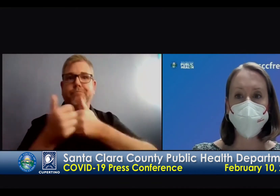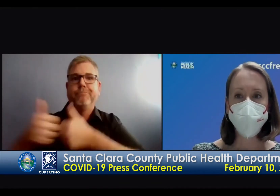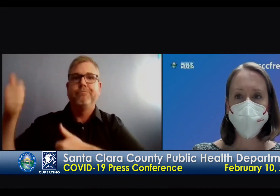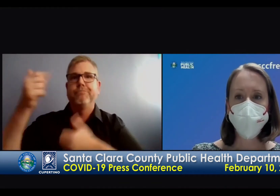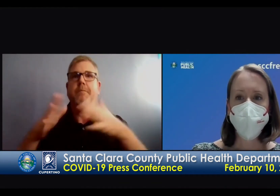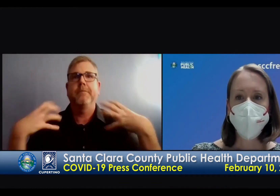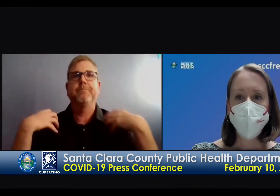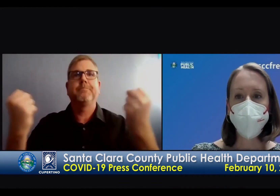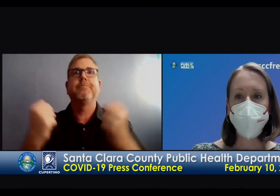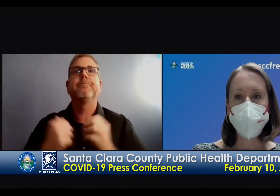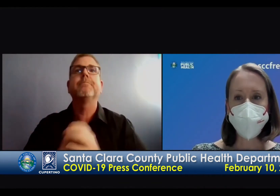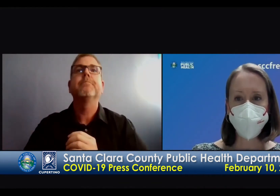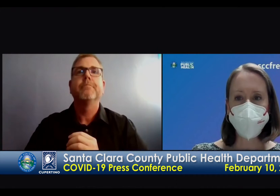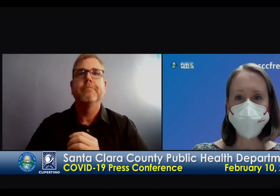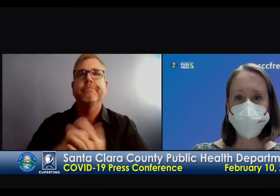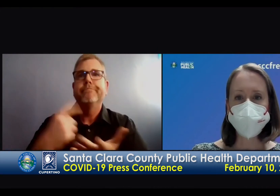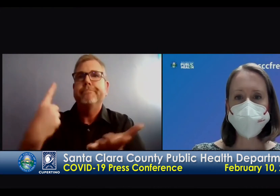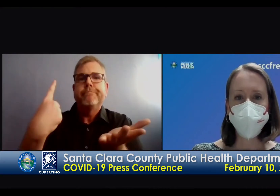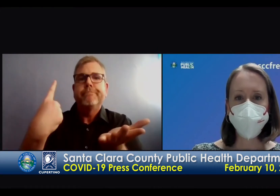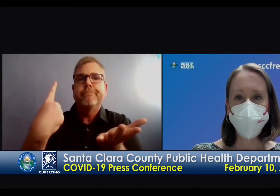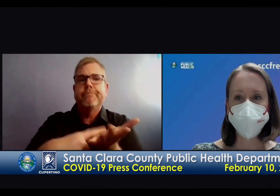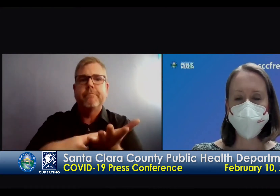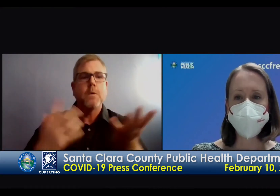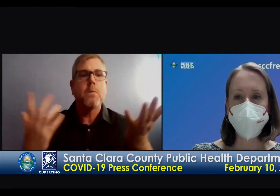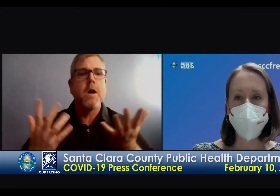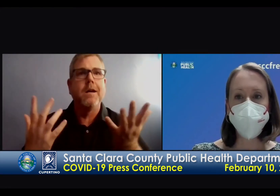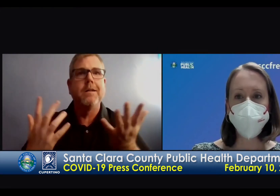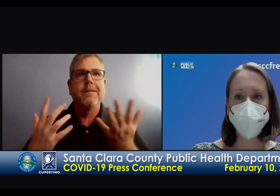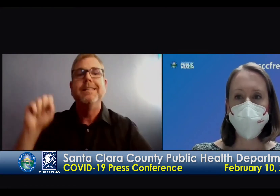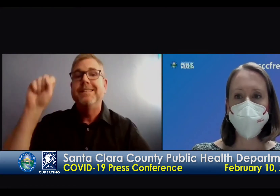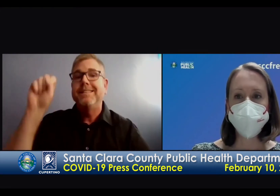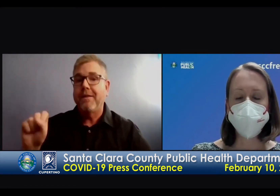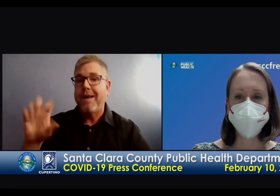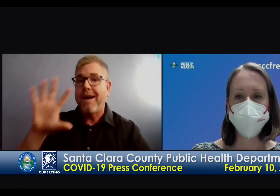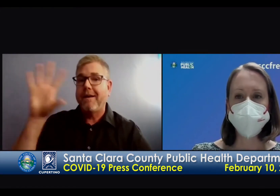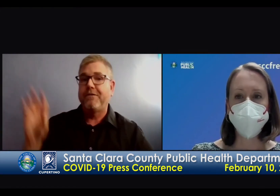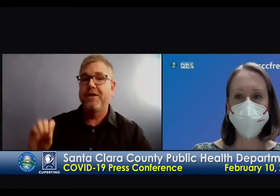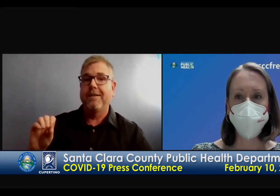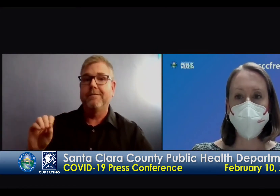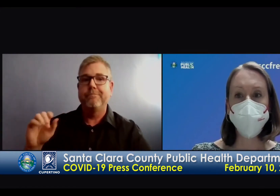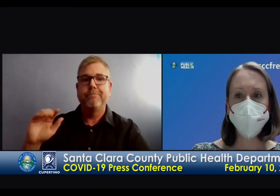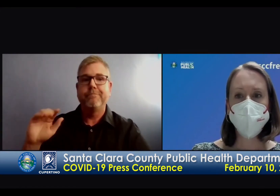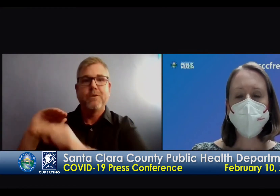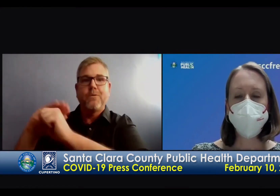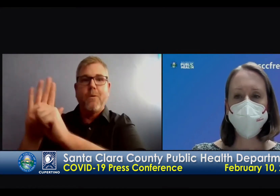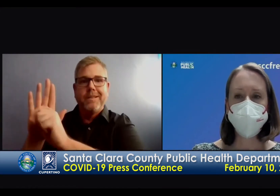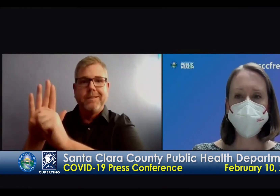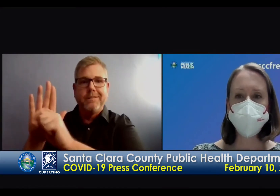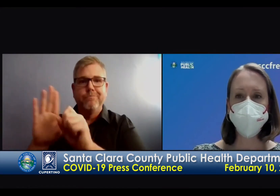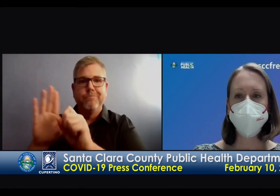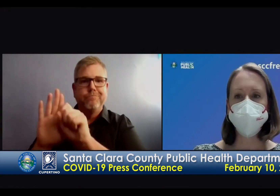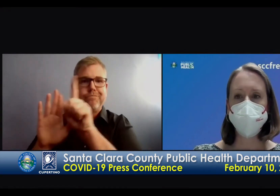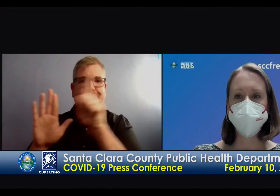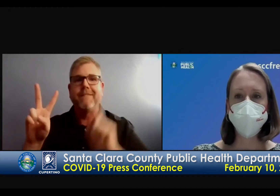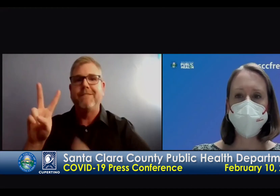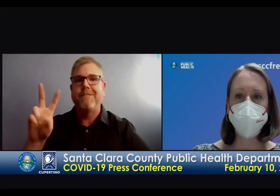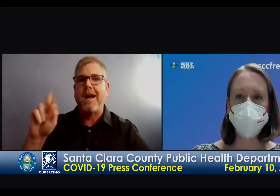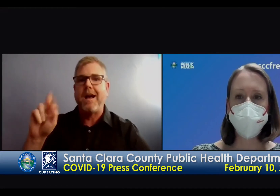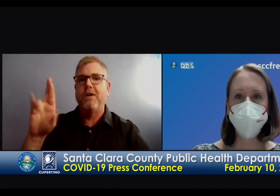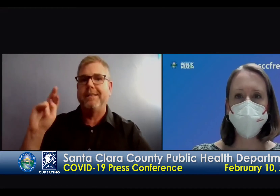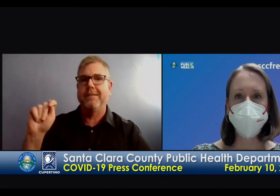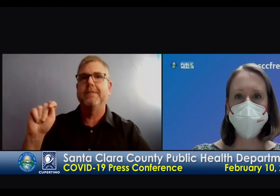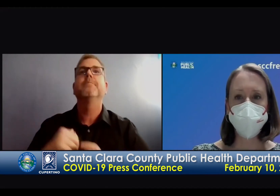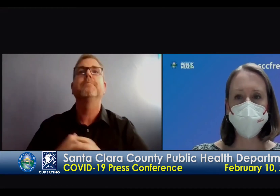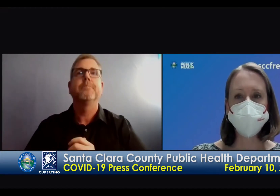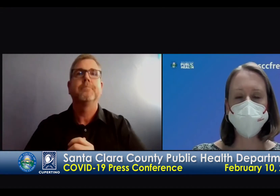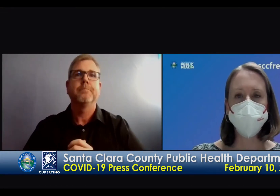California. Providing you with updates and information today will be Dr. Sarah Cody, Health Officer and Director of Public Health